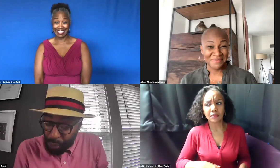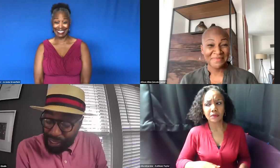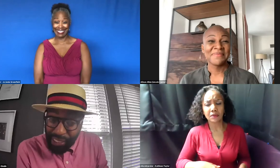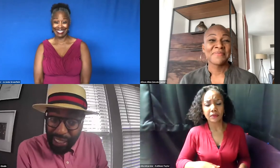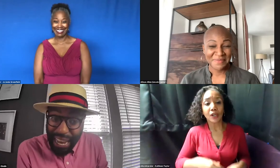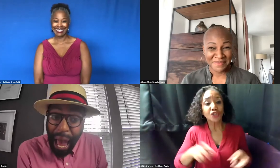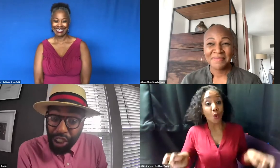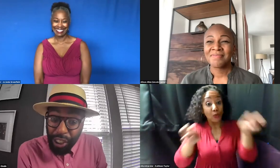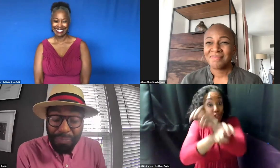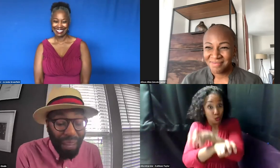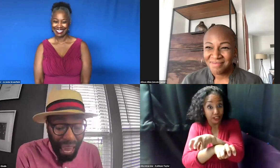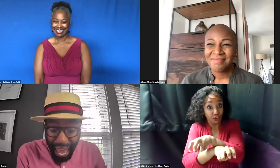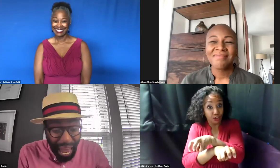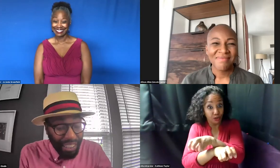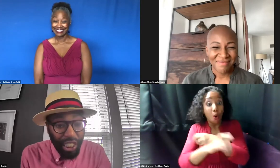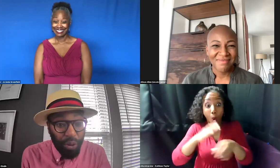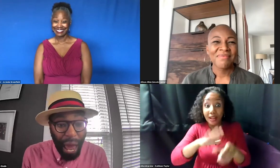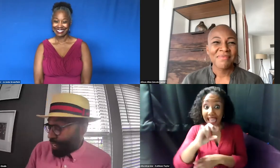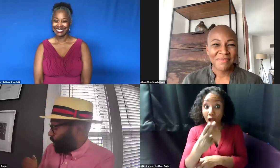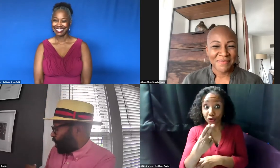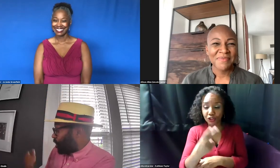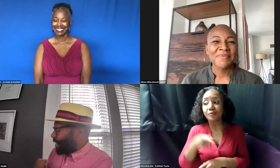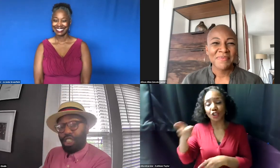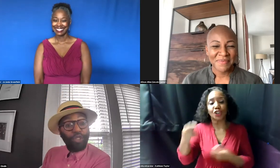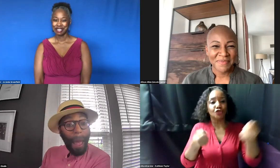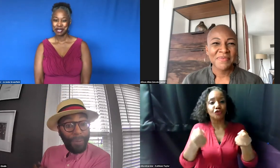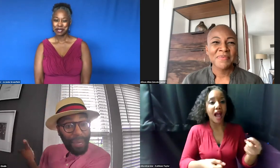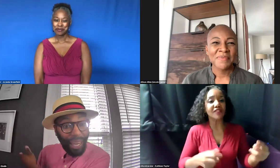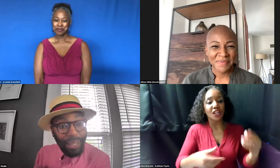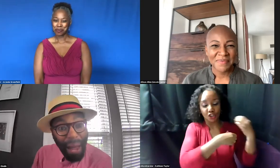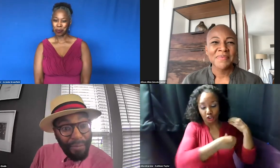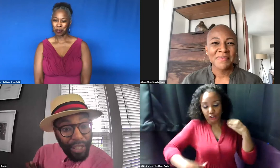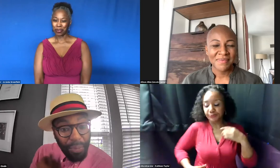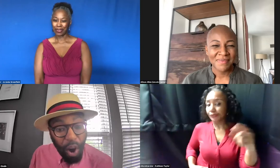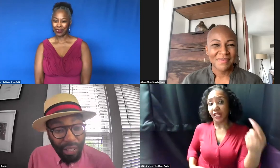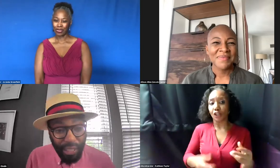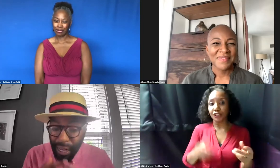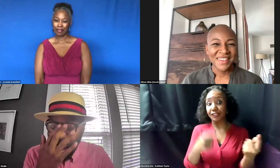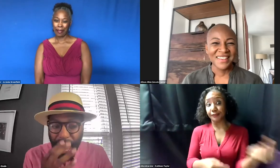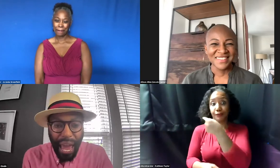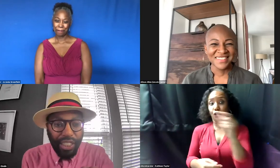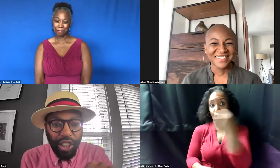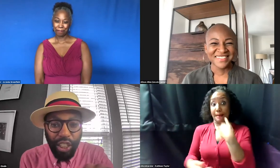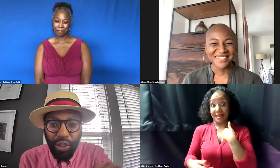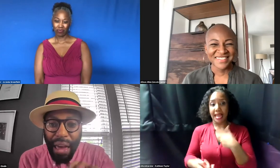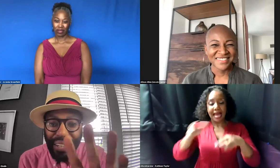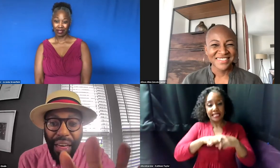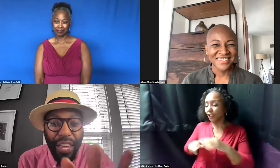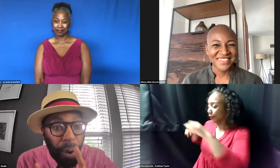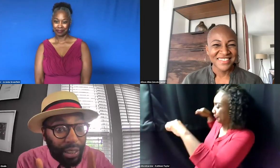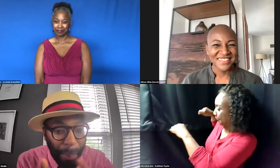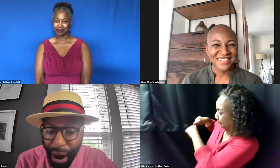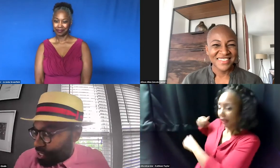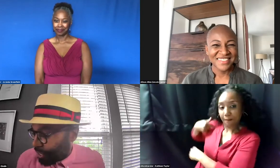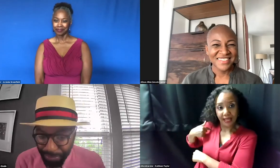So we switch seats in the couch. And she's driving. And she turns around and she straps me in, my invisible car seat. And she starts driving. Now,